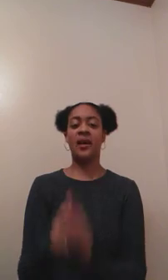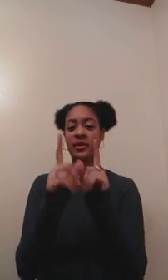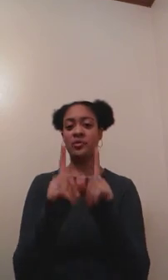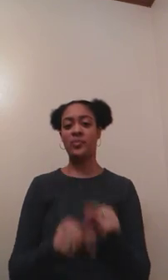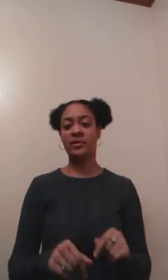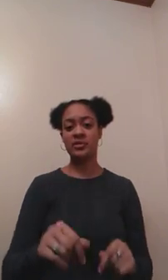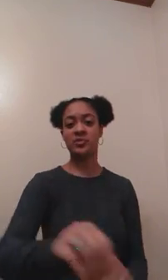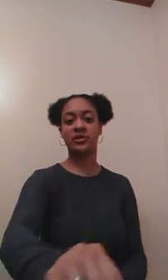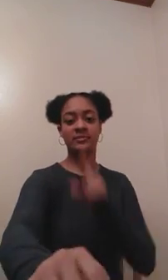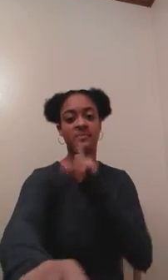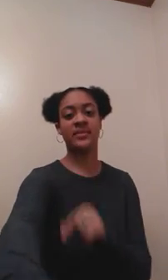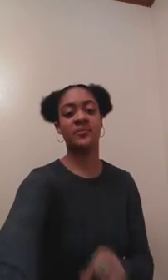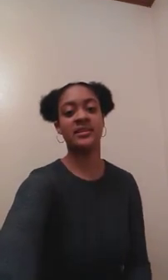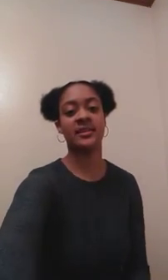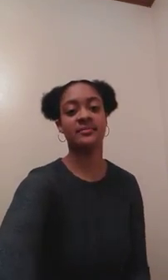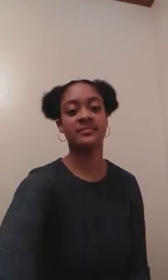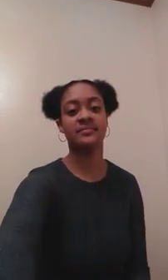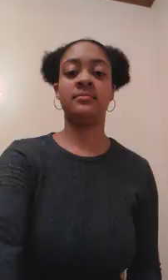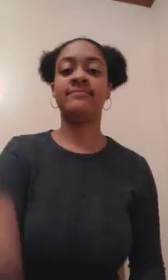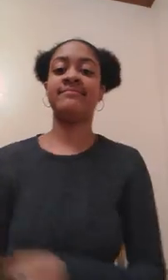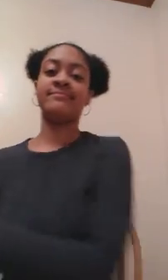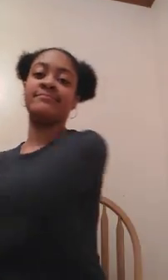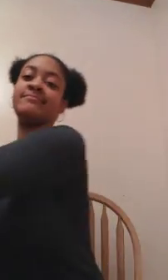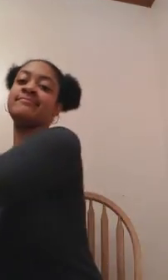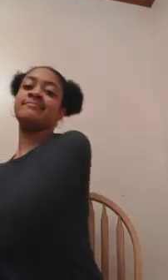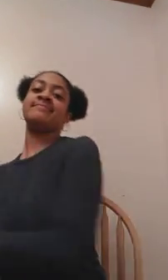gonna do a bonus word. Give me a second.